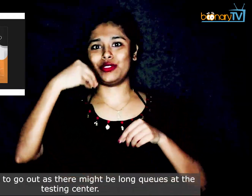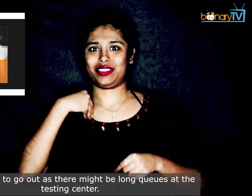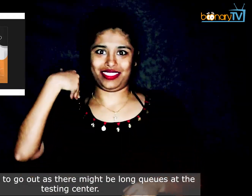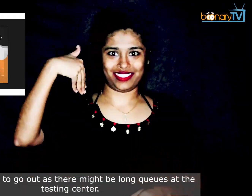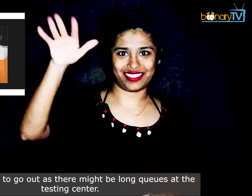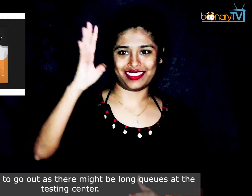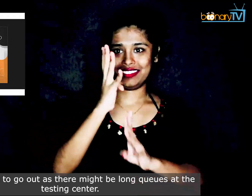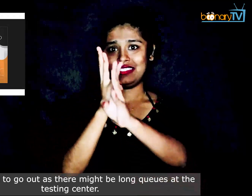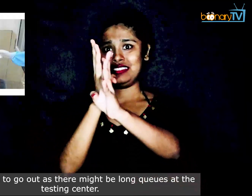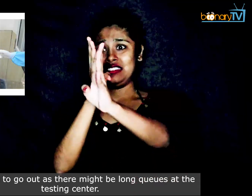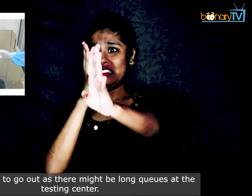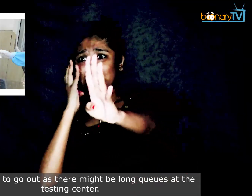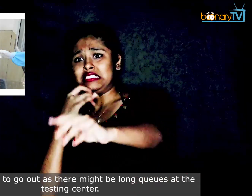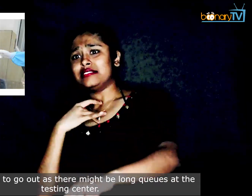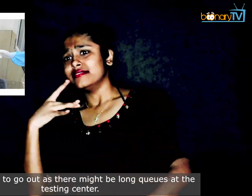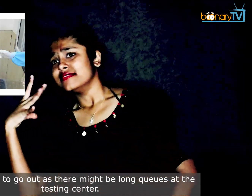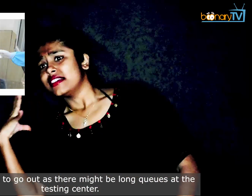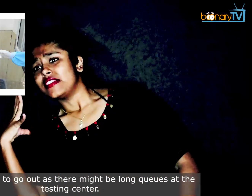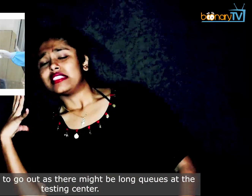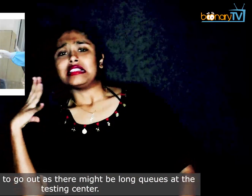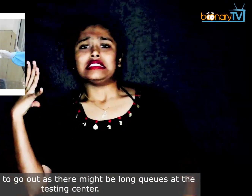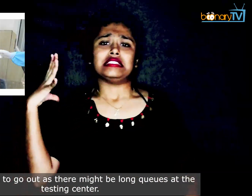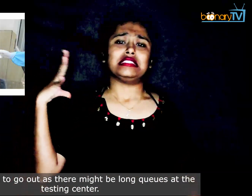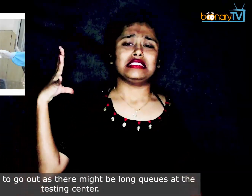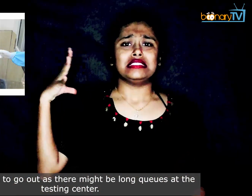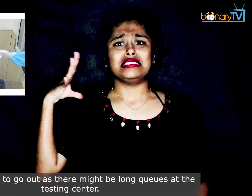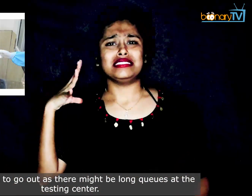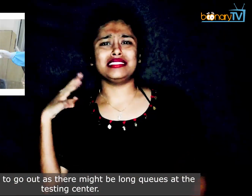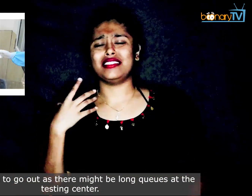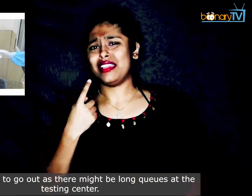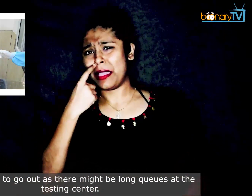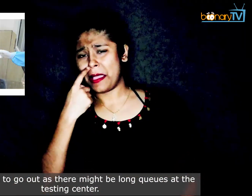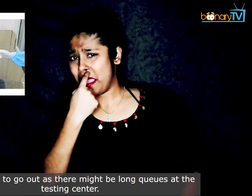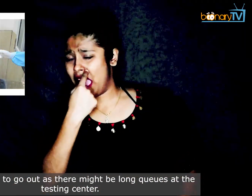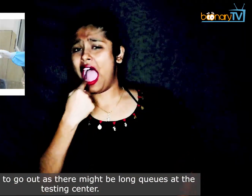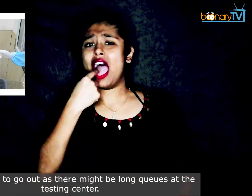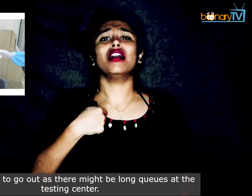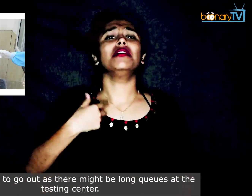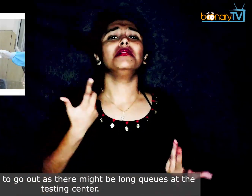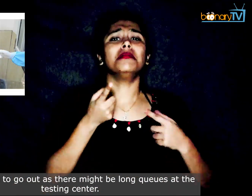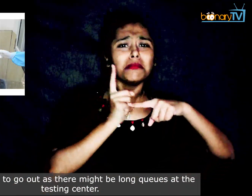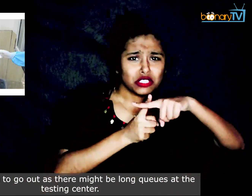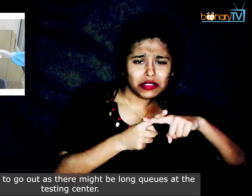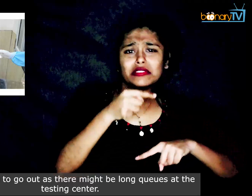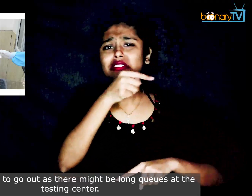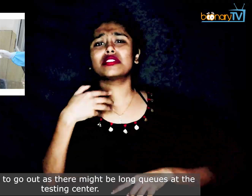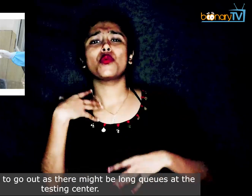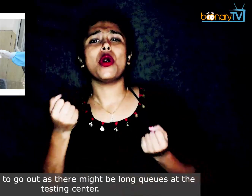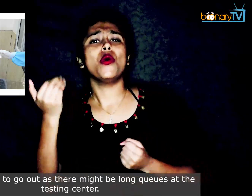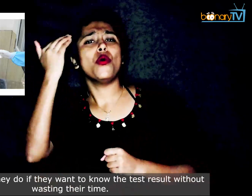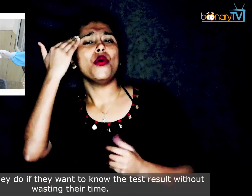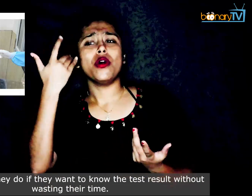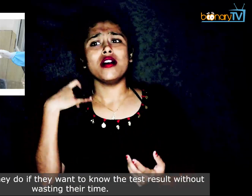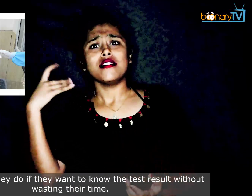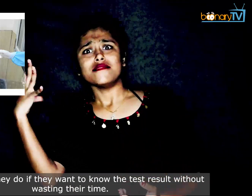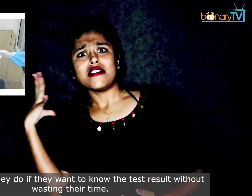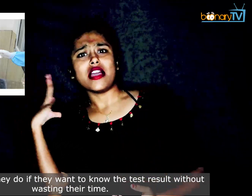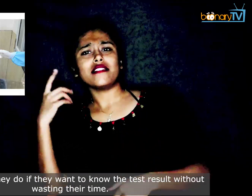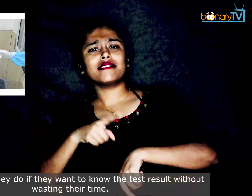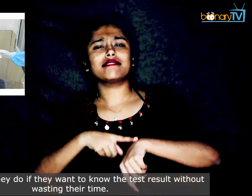is fearing to go out, as there might be long queues at the testing center. So, what can they do